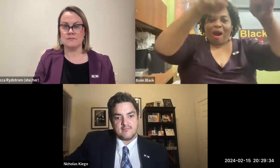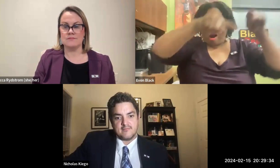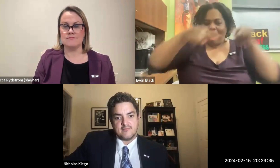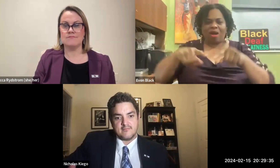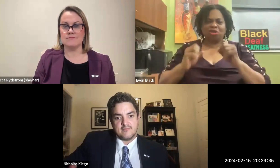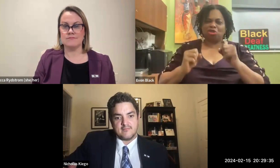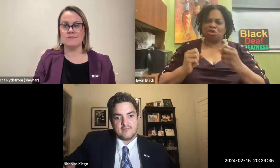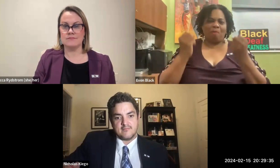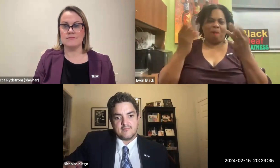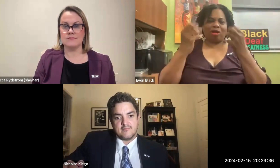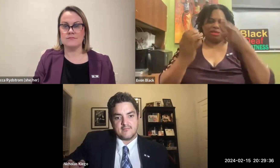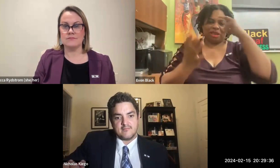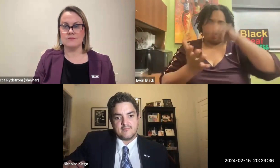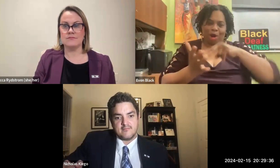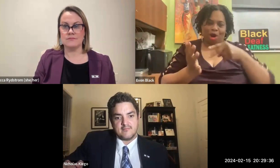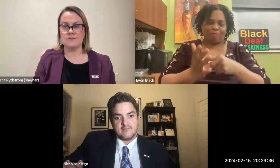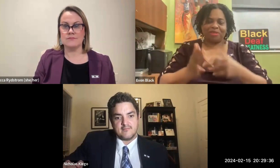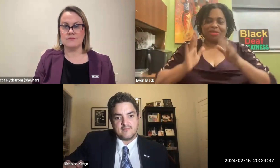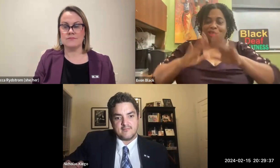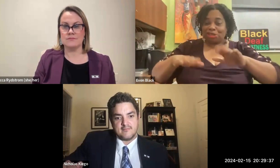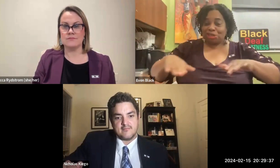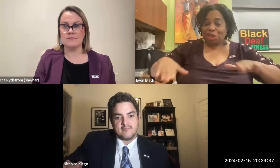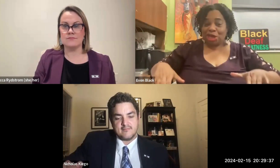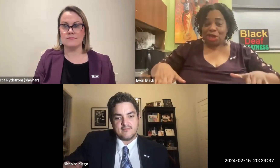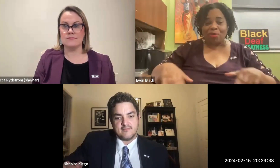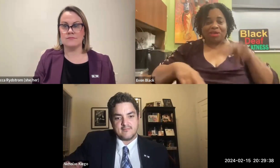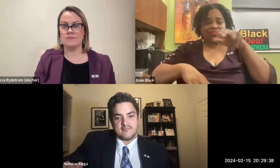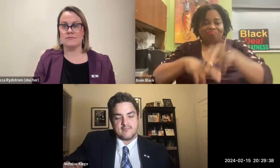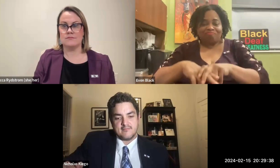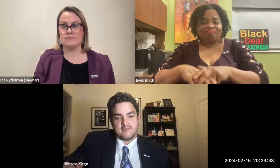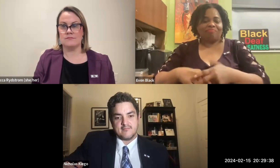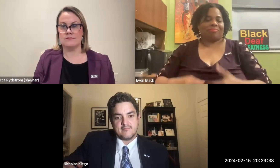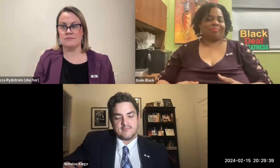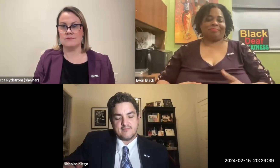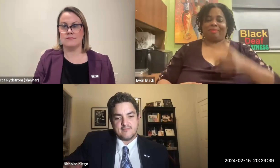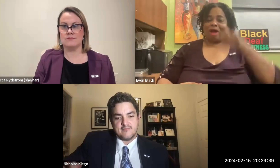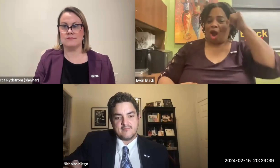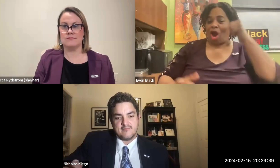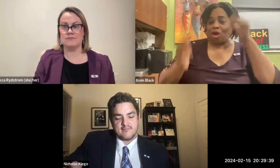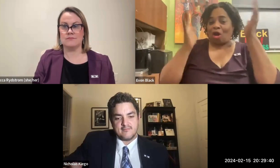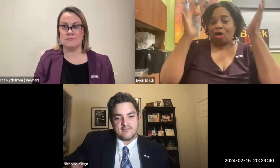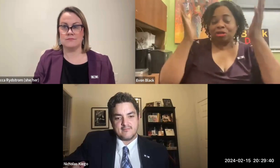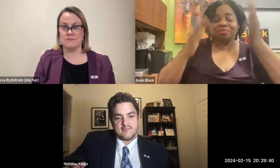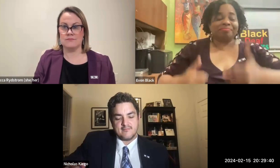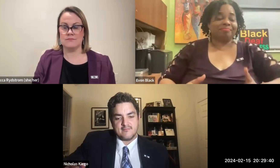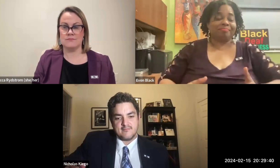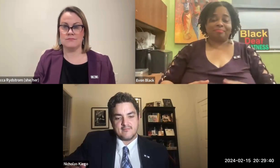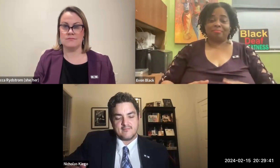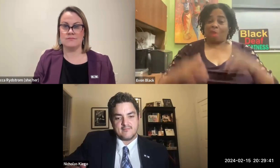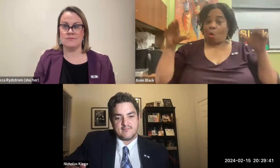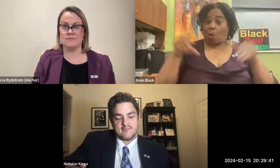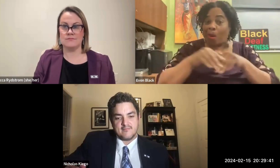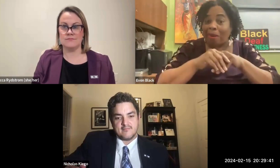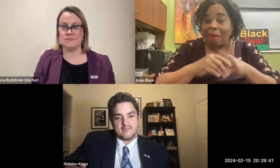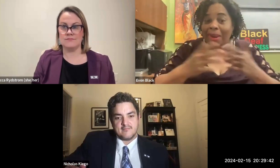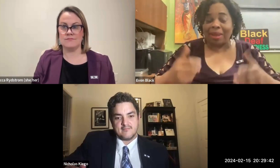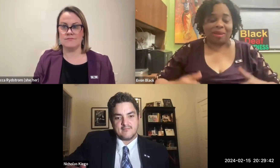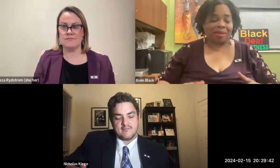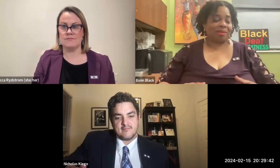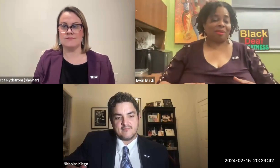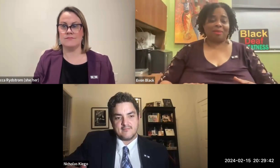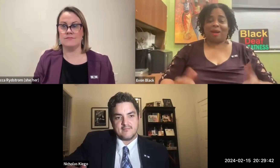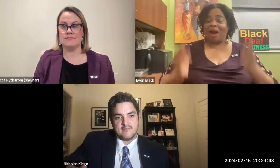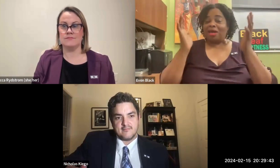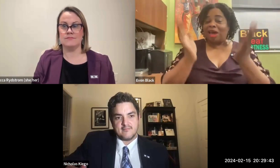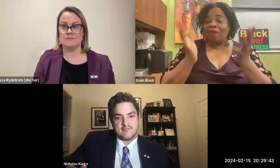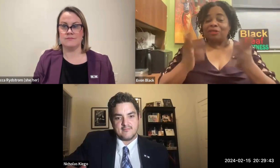Louise B. Miller history can be a part of that trail. And you can actually walk from her home because her home is actually